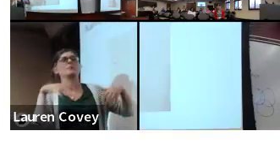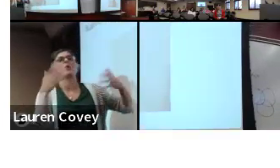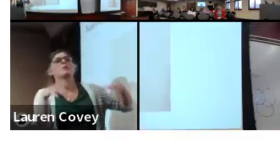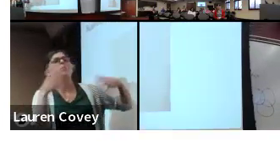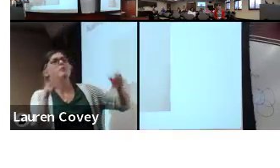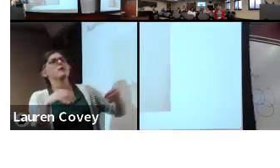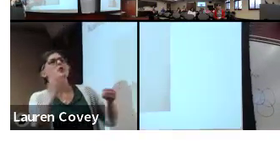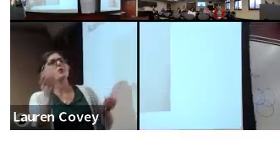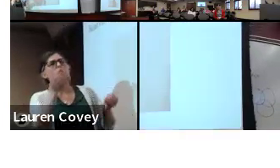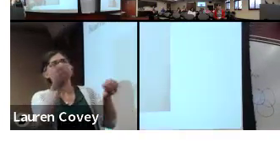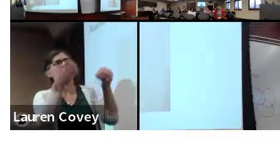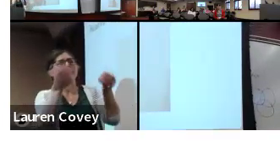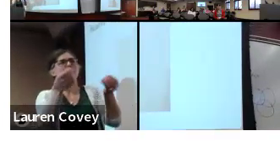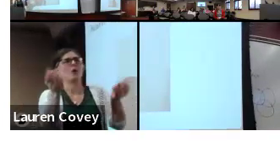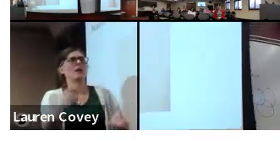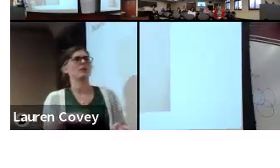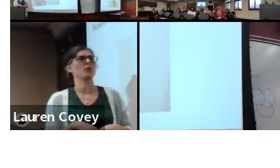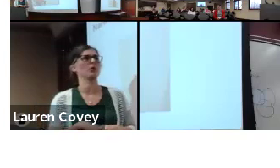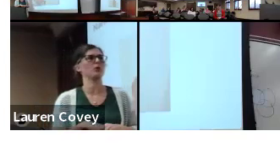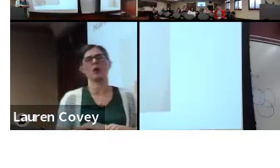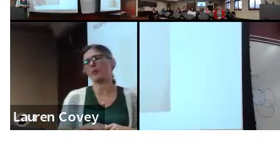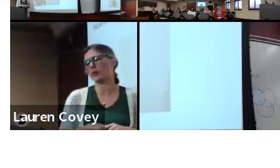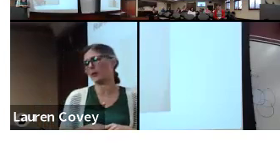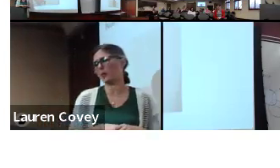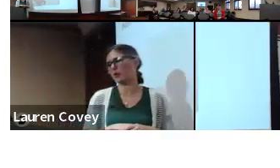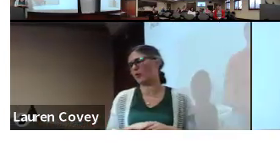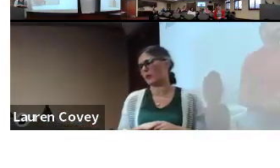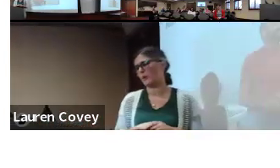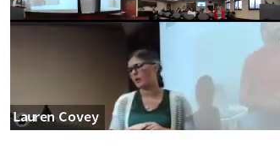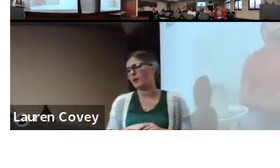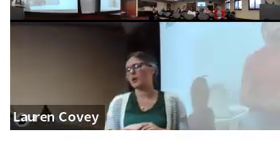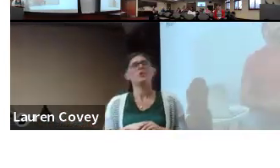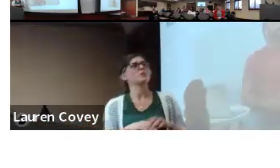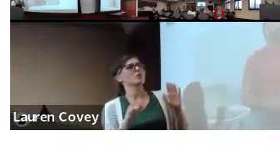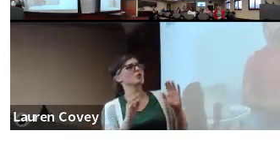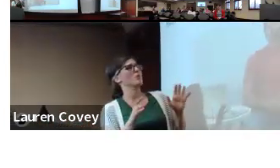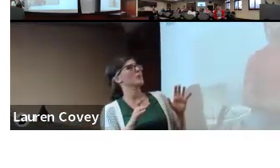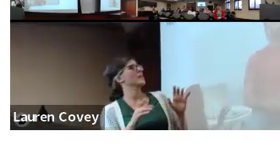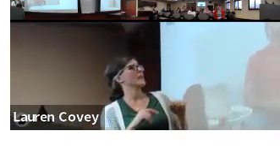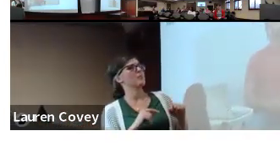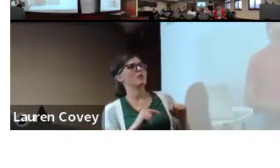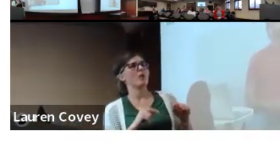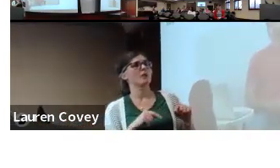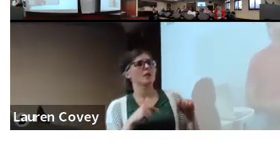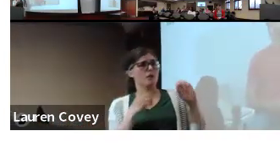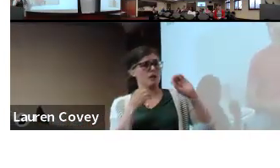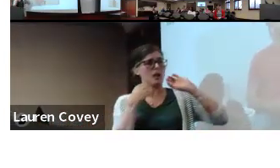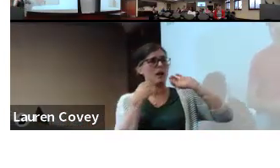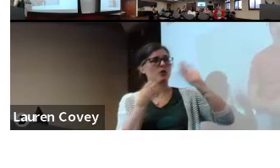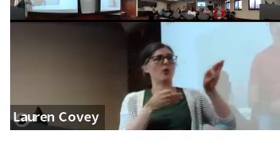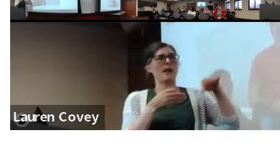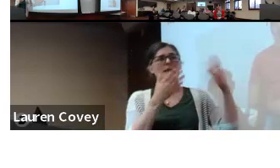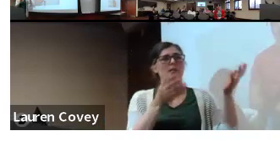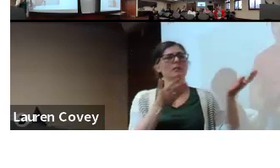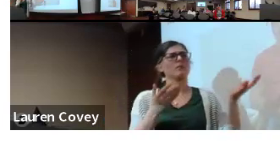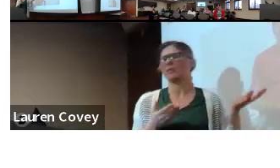and then as it becomes more familiar, you can use less marking material to talk about the people that you're talking about. So I'm going to show you an example of what